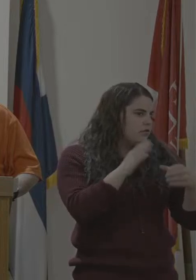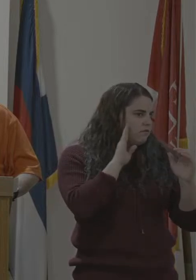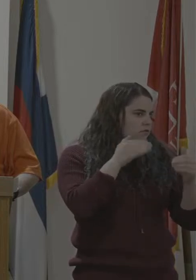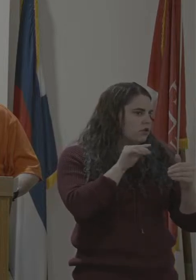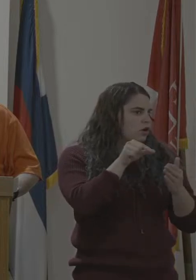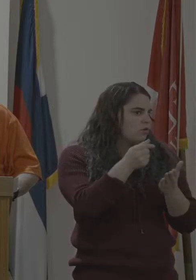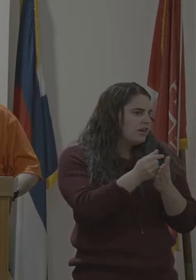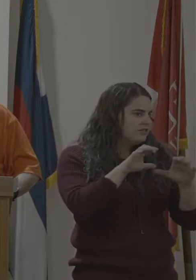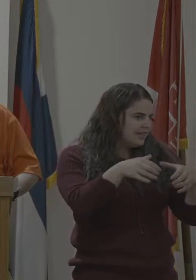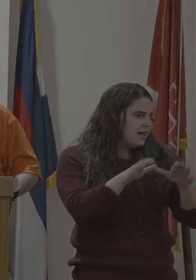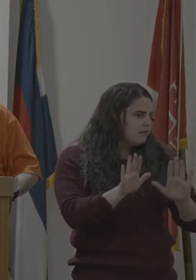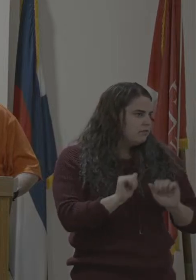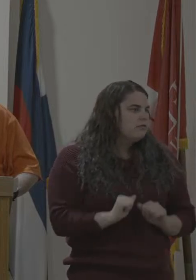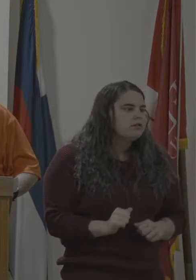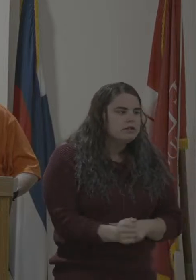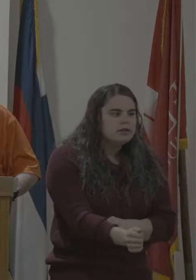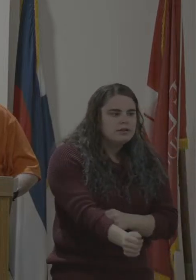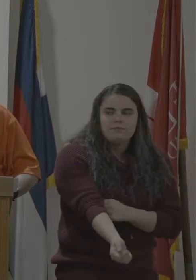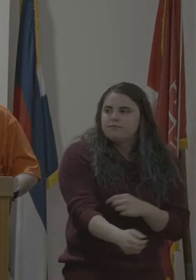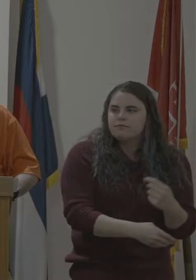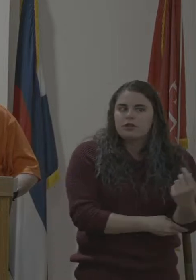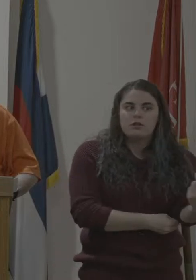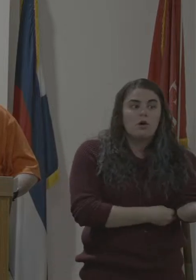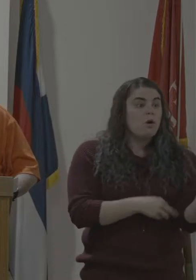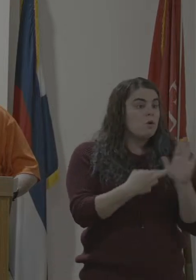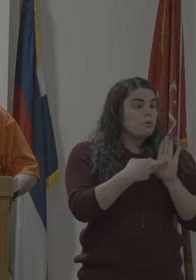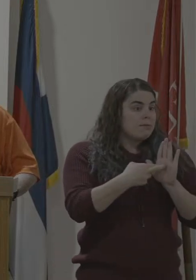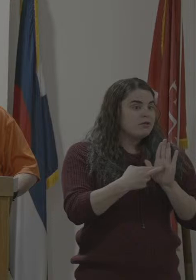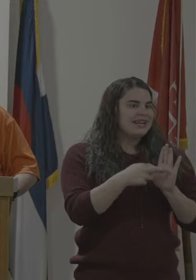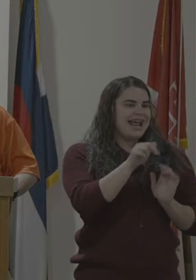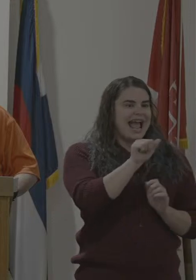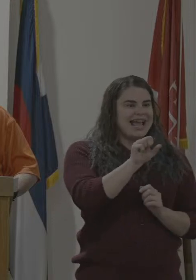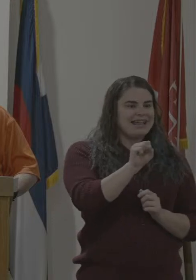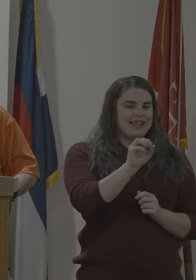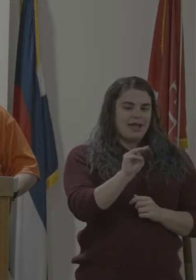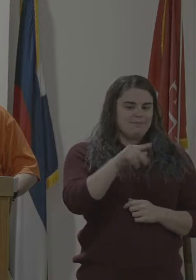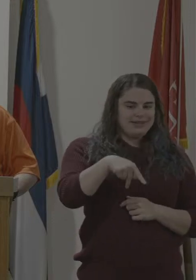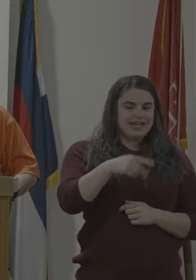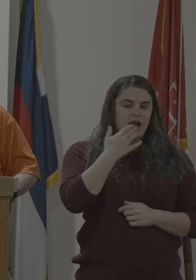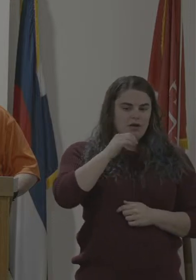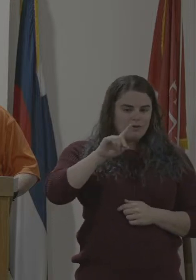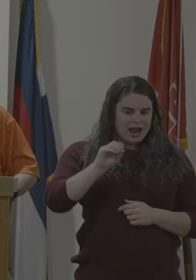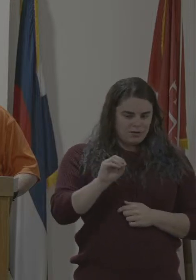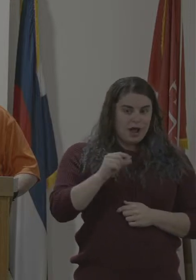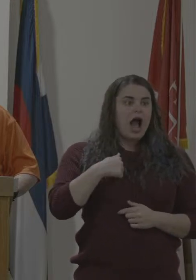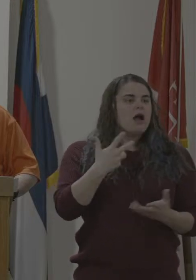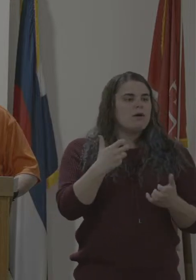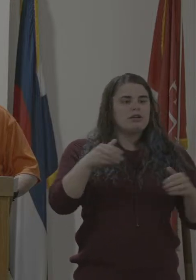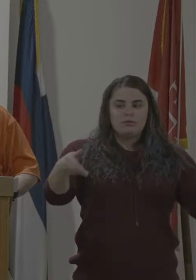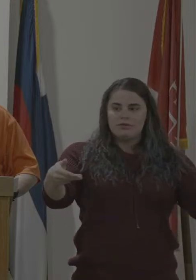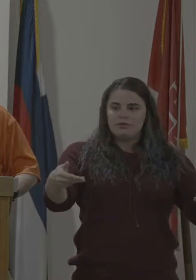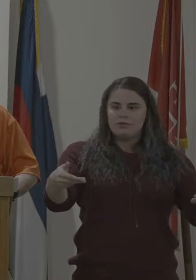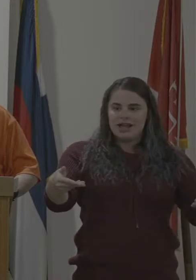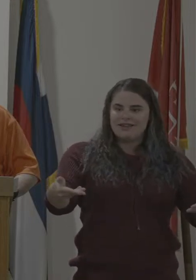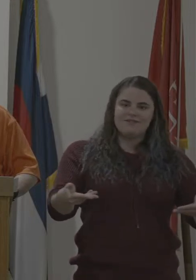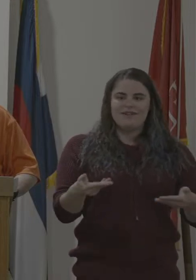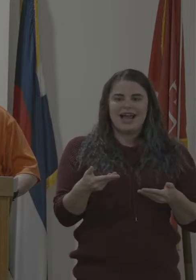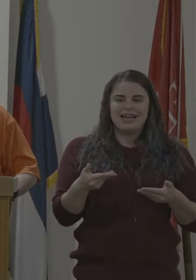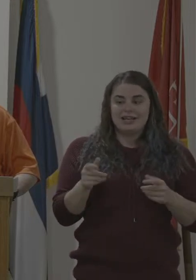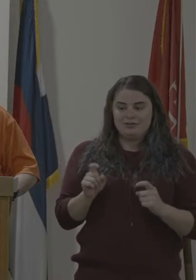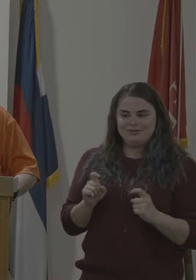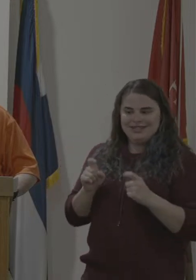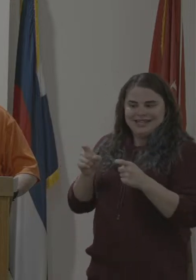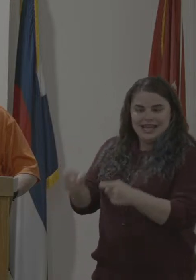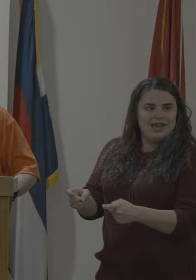So in representing ASMP Colorado, I'd like to invite up here to receive our inaugural Best